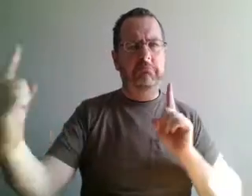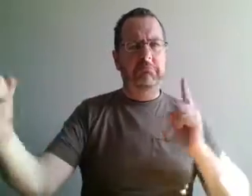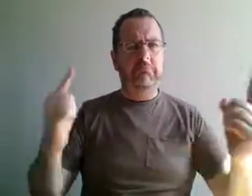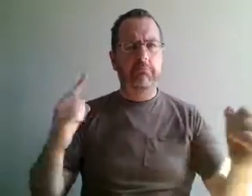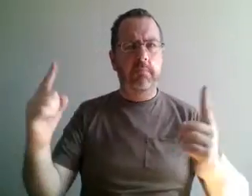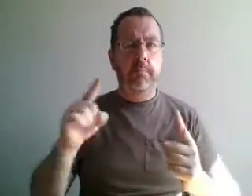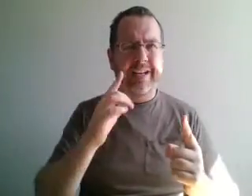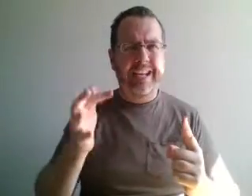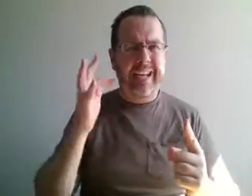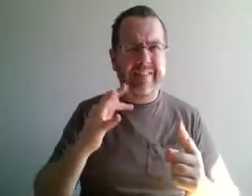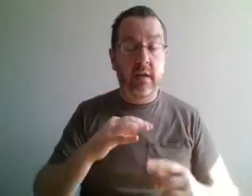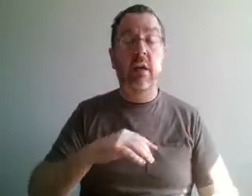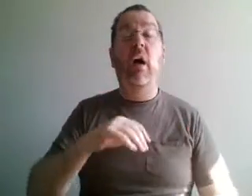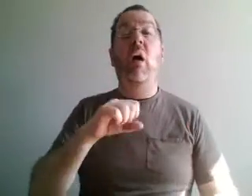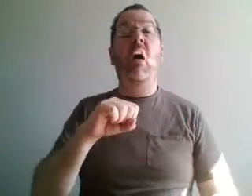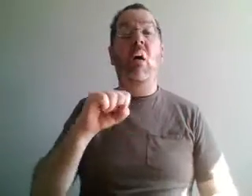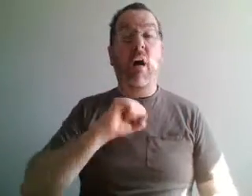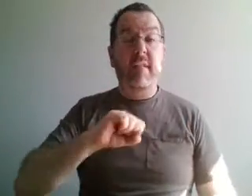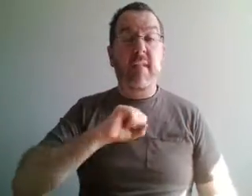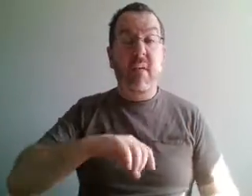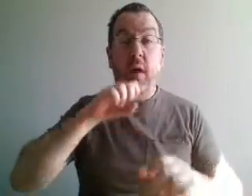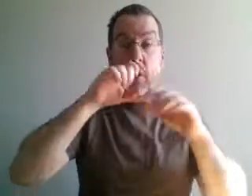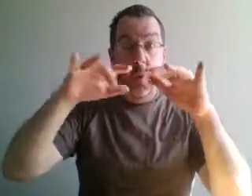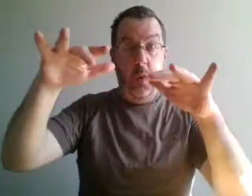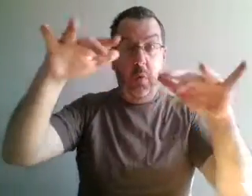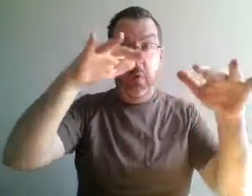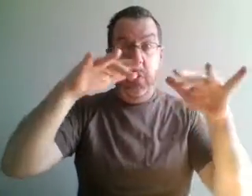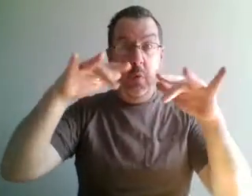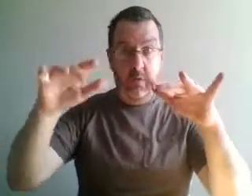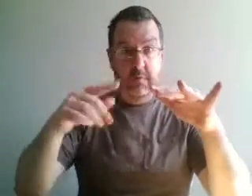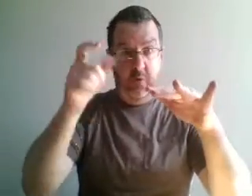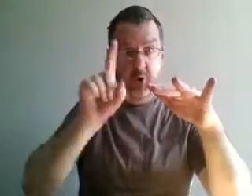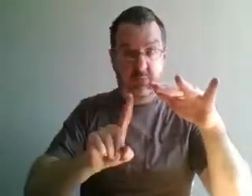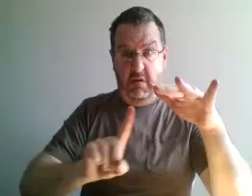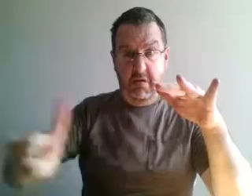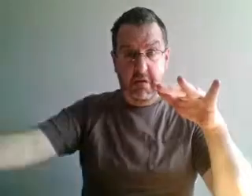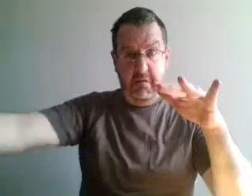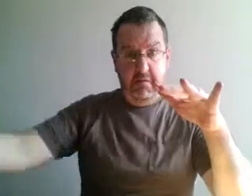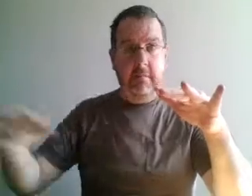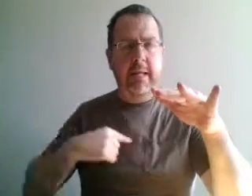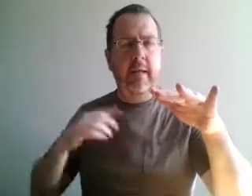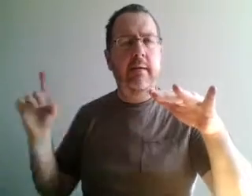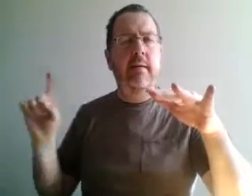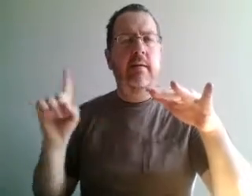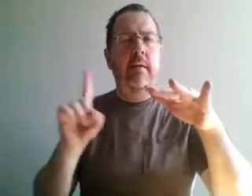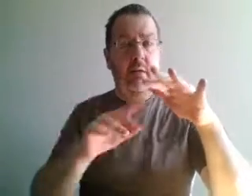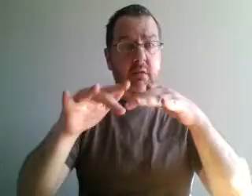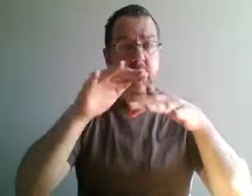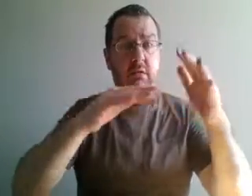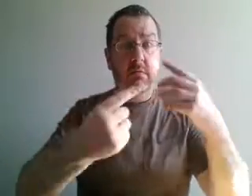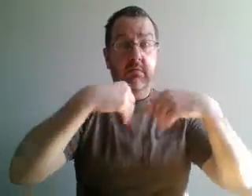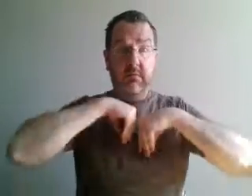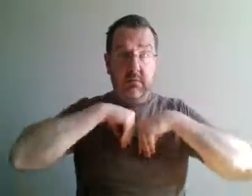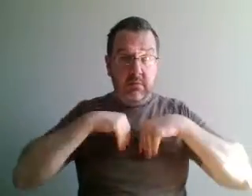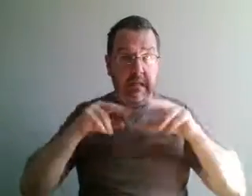air and how long they might be in the air, if you passed by them, could you still catch them? We had a couple of questions from runners, for example,